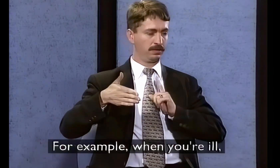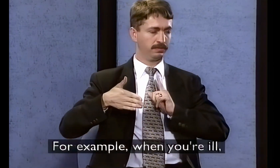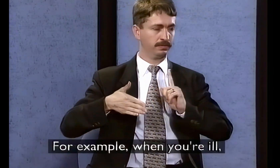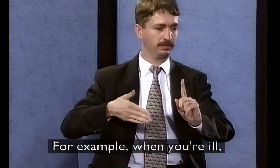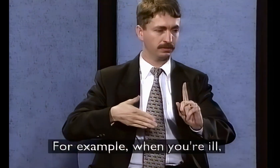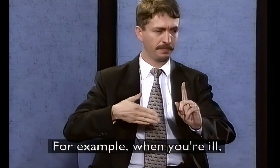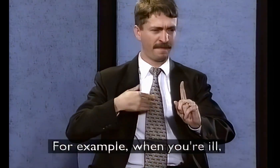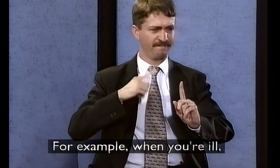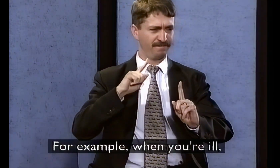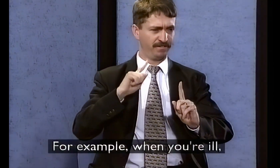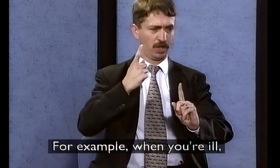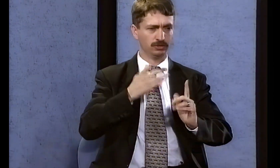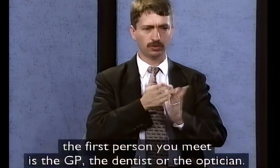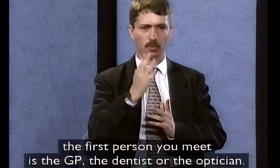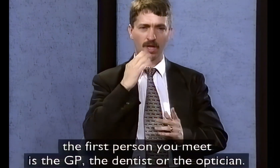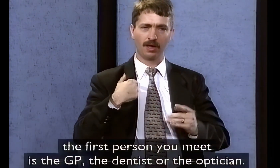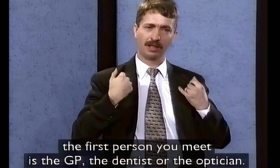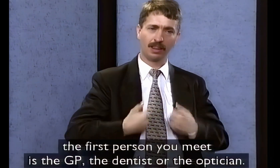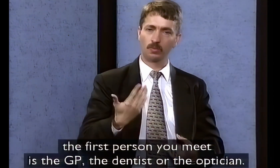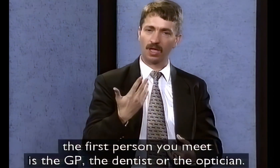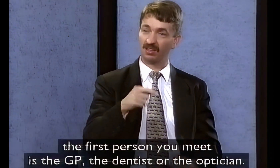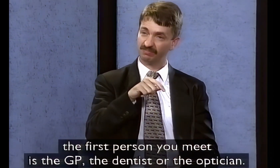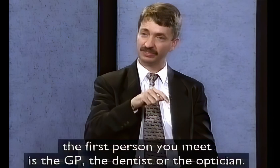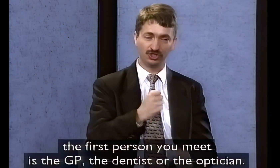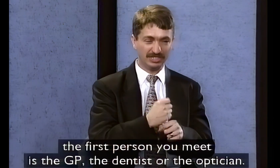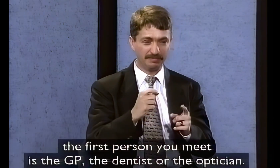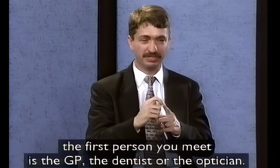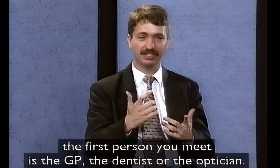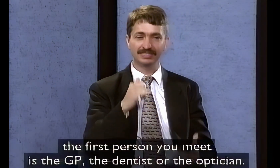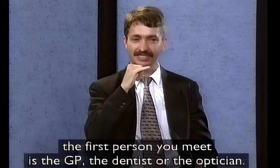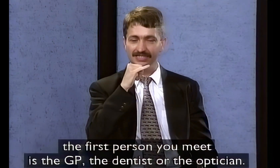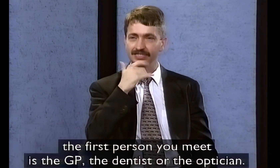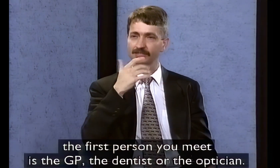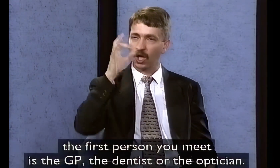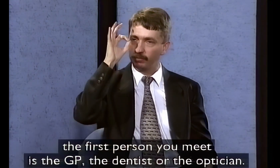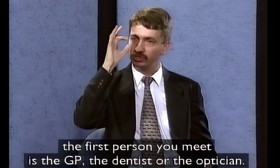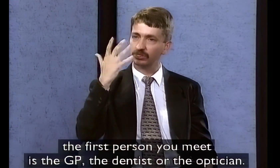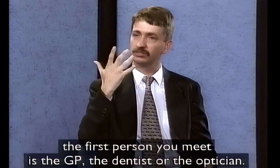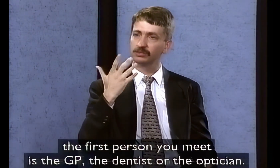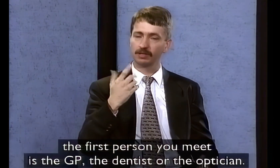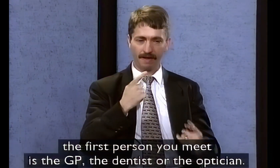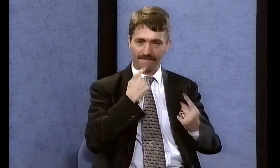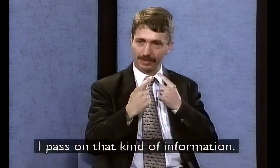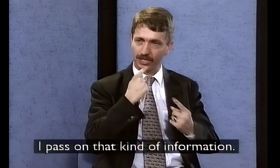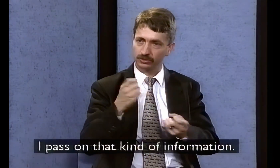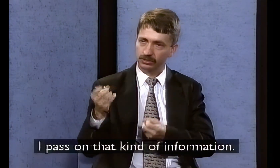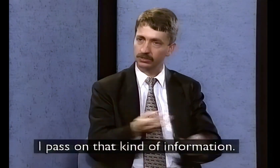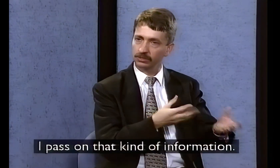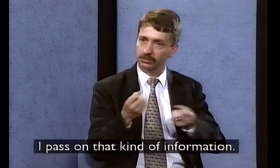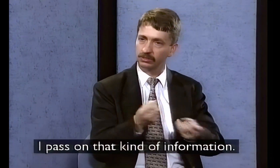you're ill, you open the door and the first person you meet is the GP, the dentist, or the optician. I pass